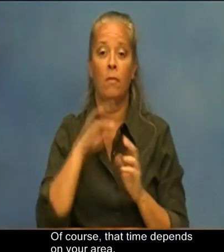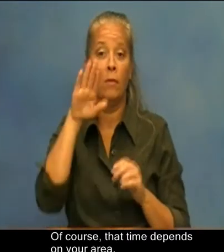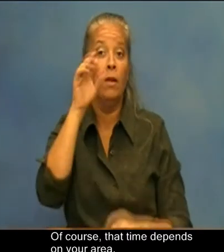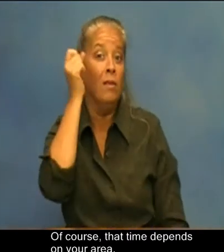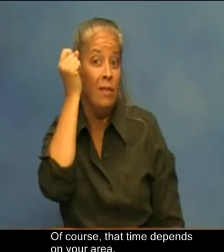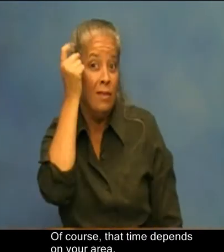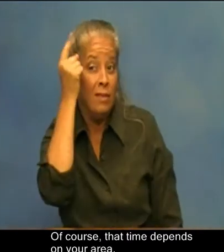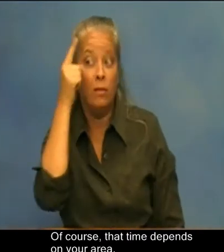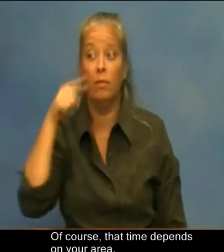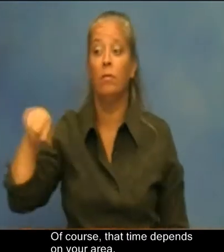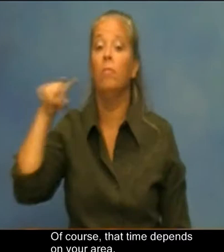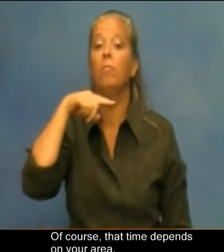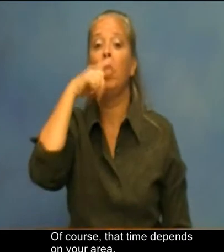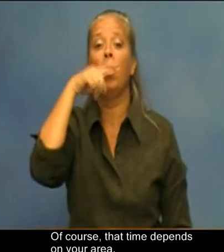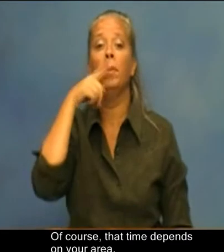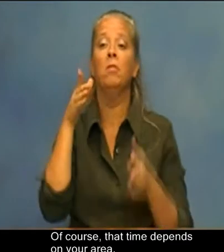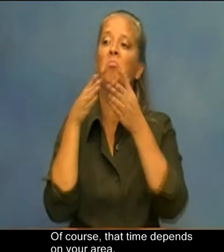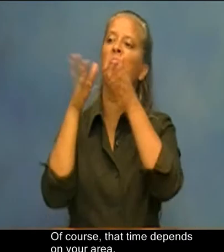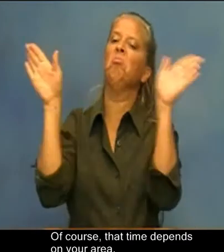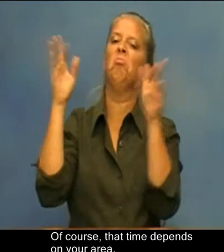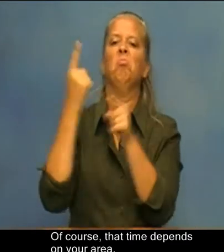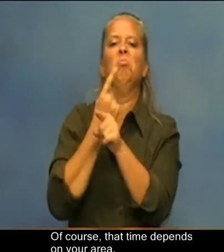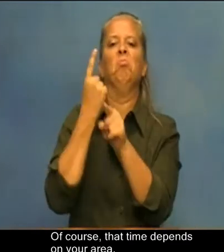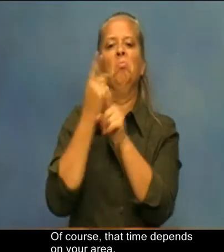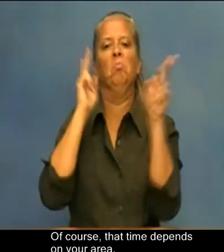Of course, that time depends on your area.